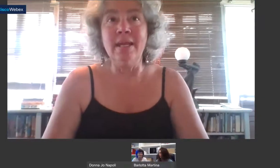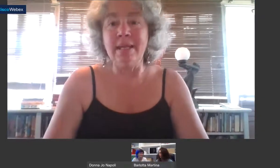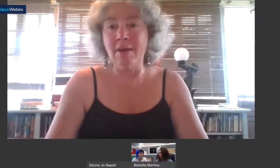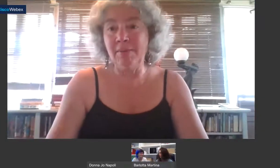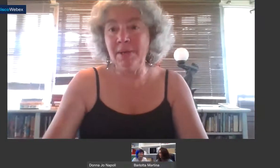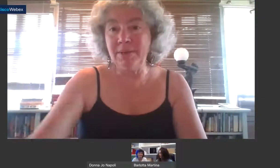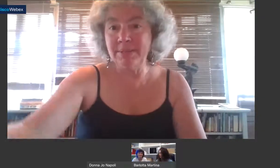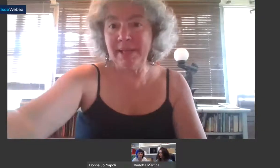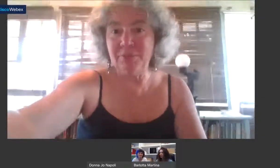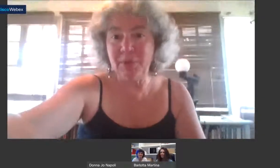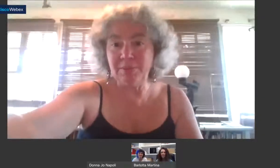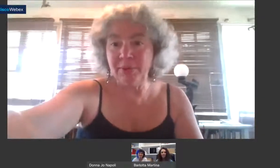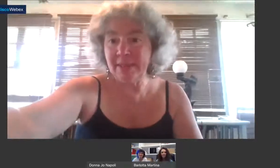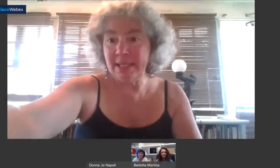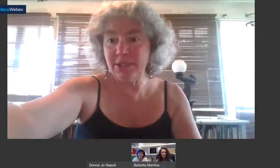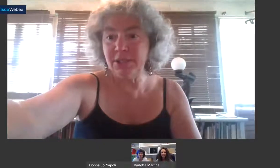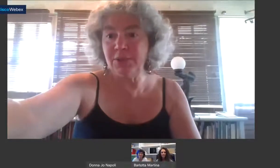now I want to explain one more thing to you.